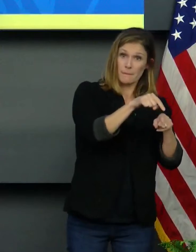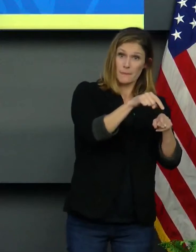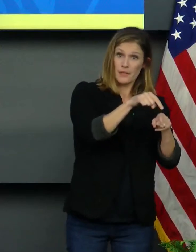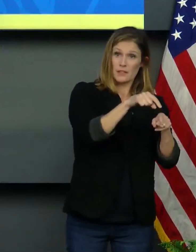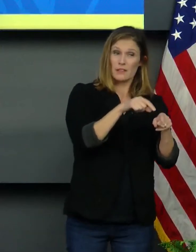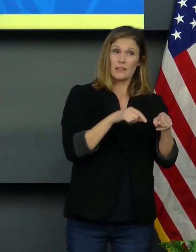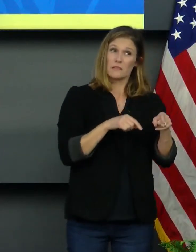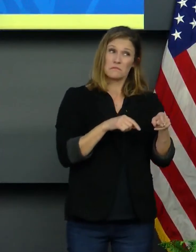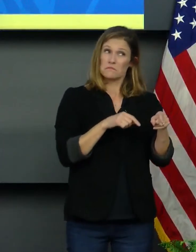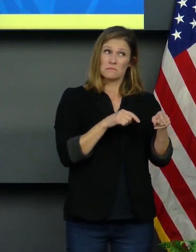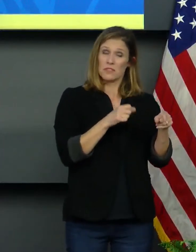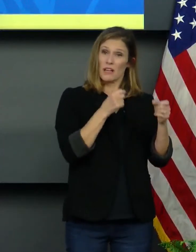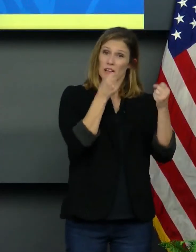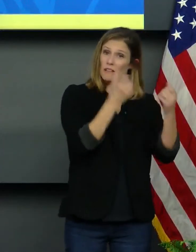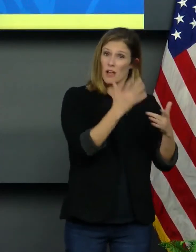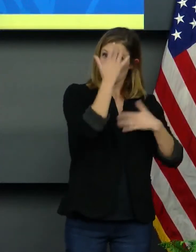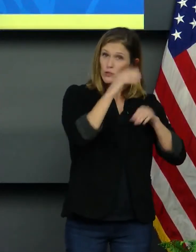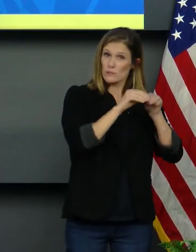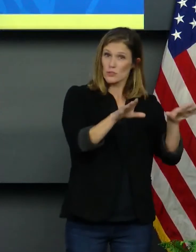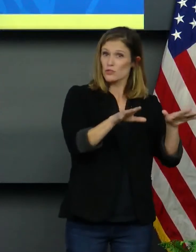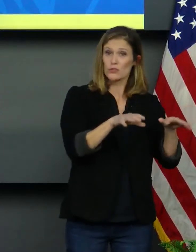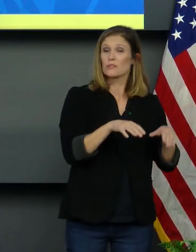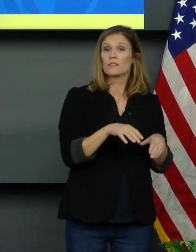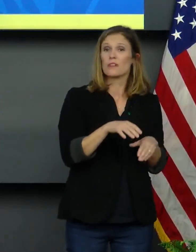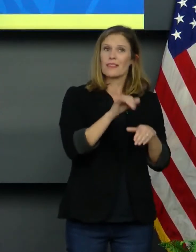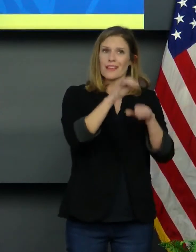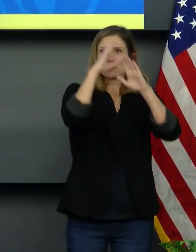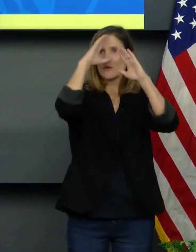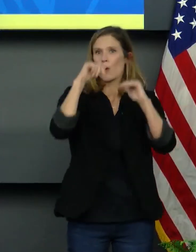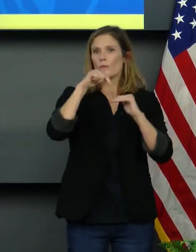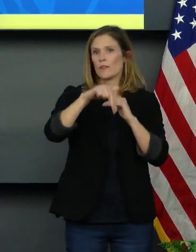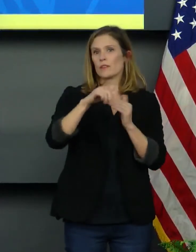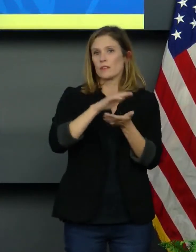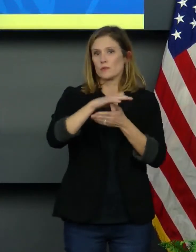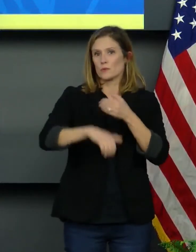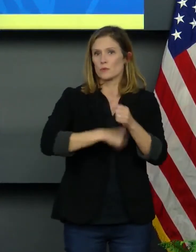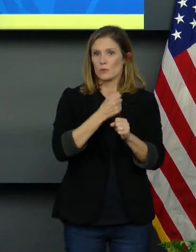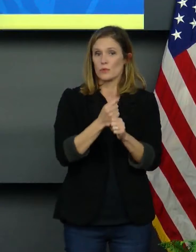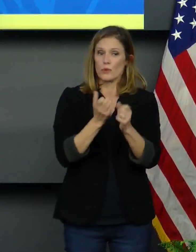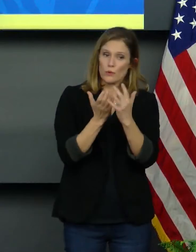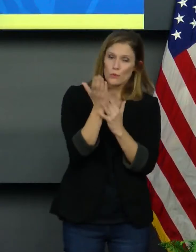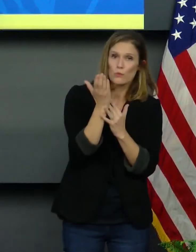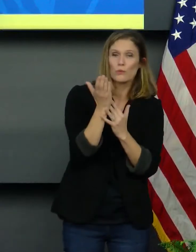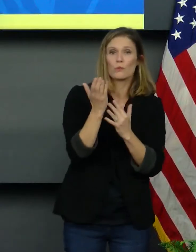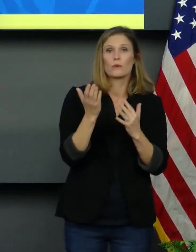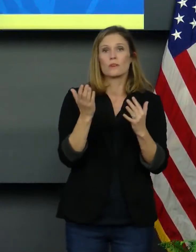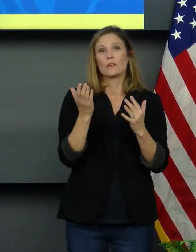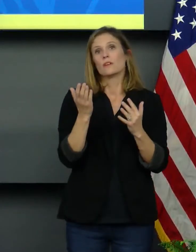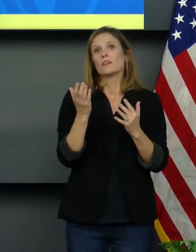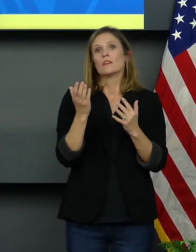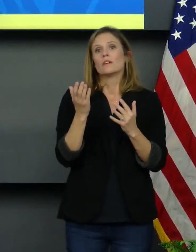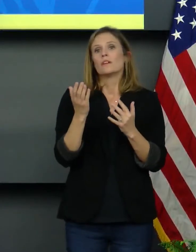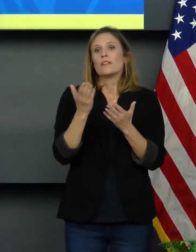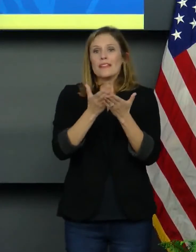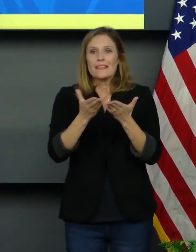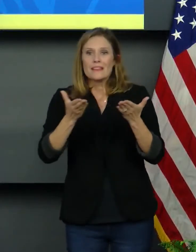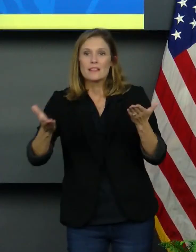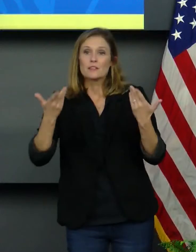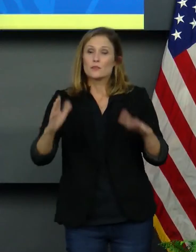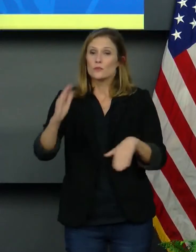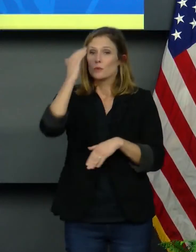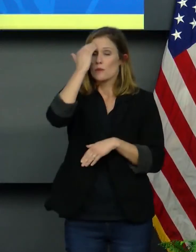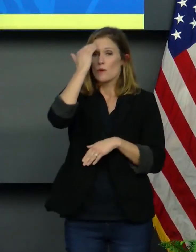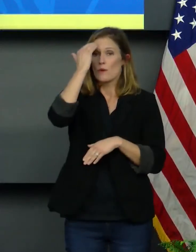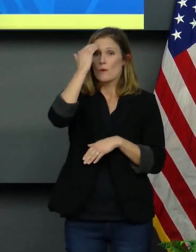time, there was not a lot of transmission. So that's the hope for this school year, is that through the mechanisms that we